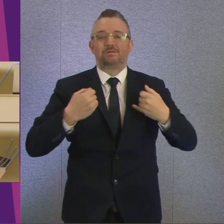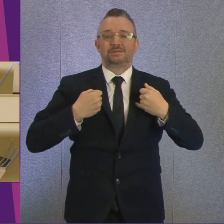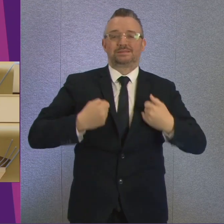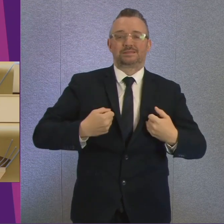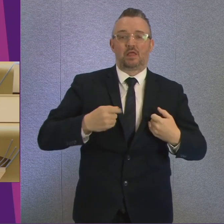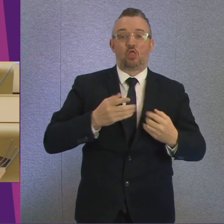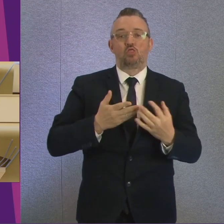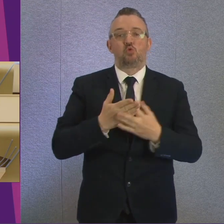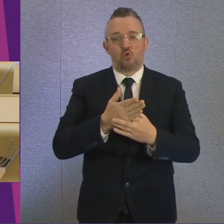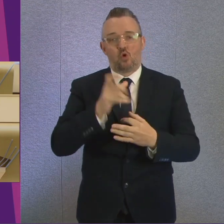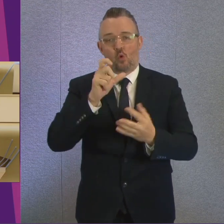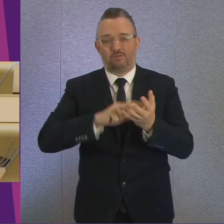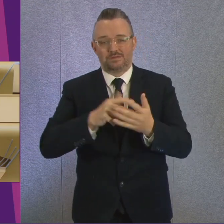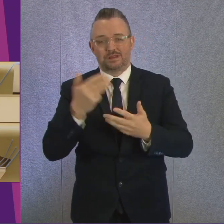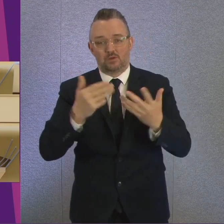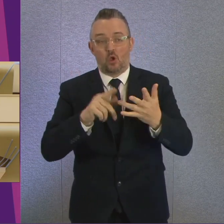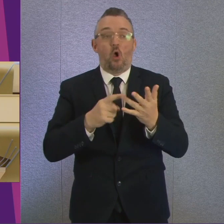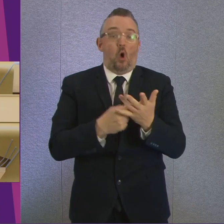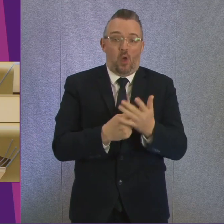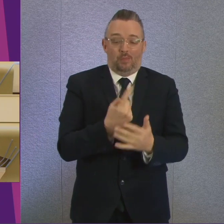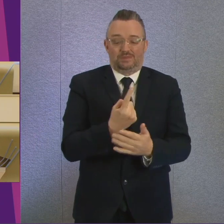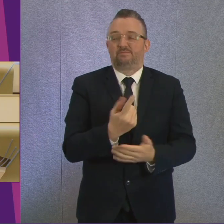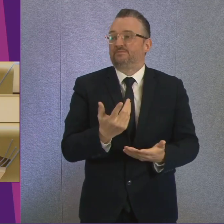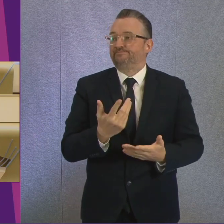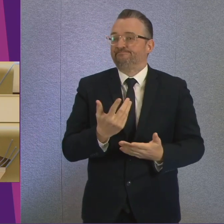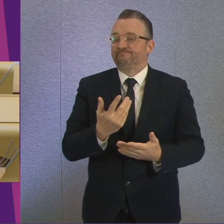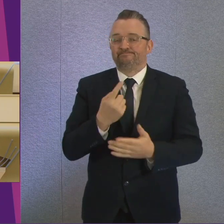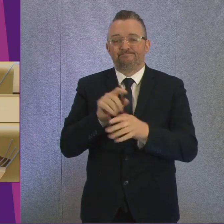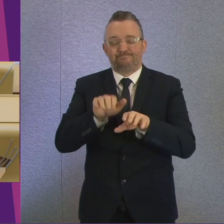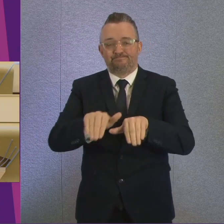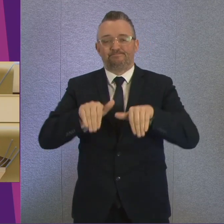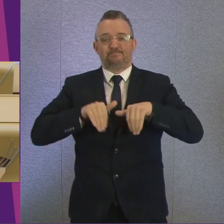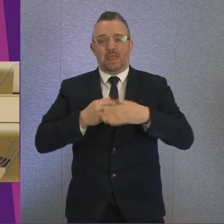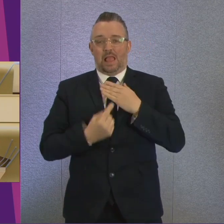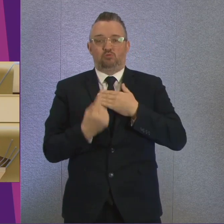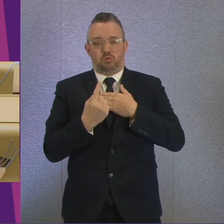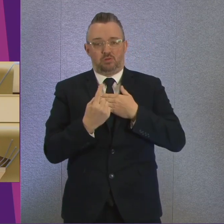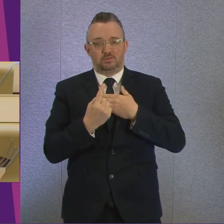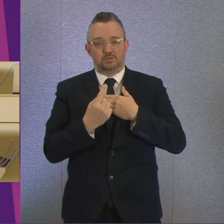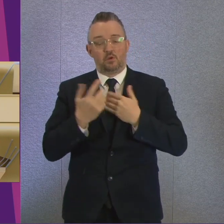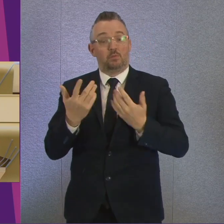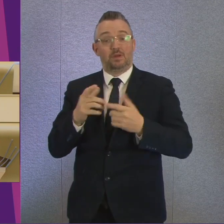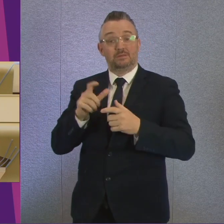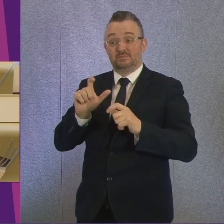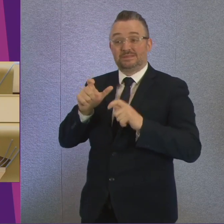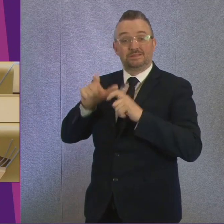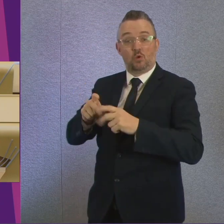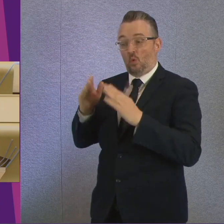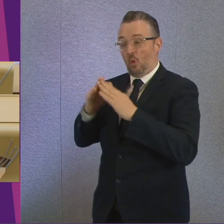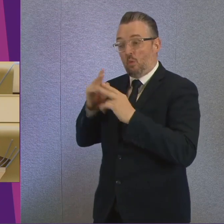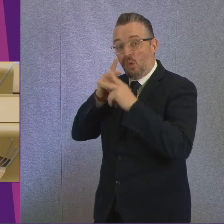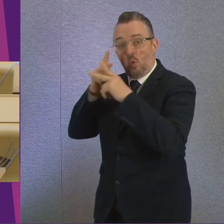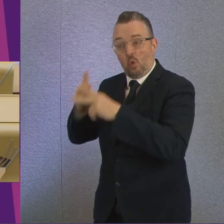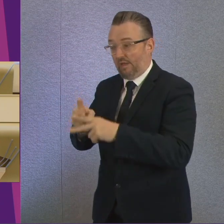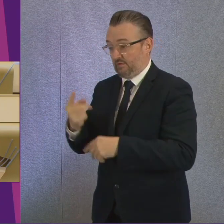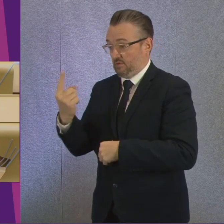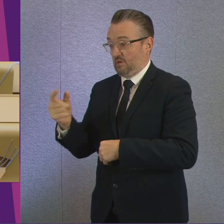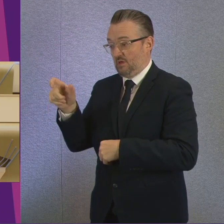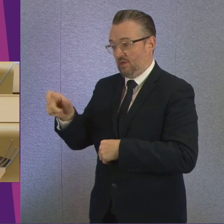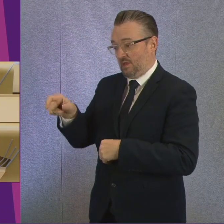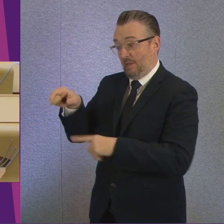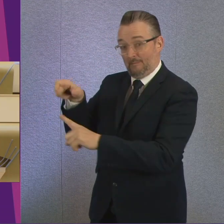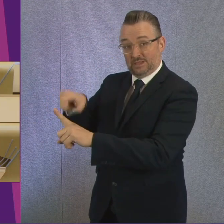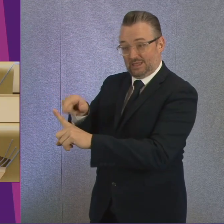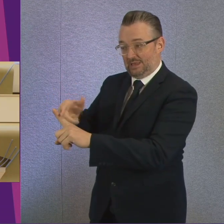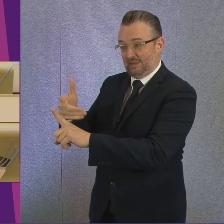of COVID-19 or isolating because of COVID-19 or at home looking after someone else who was, for